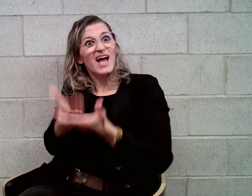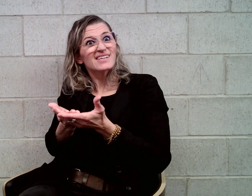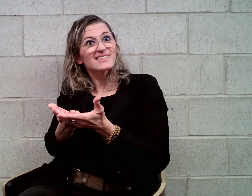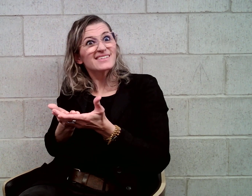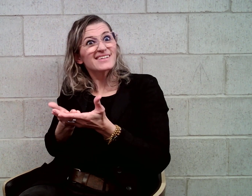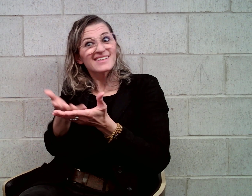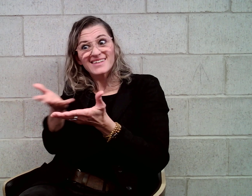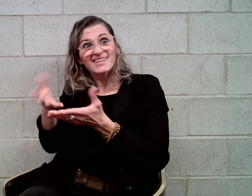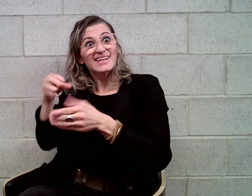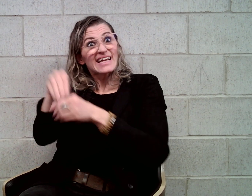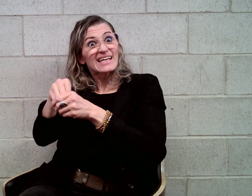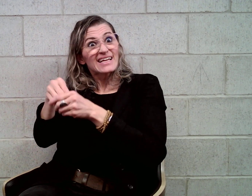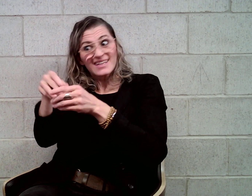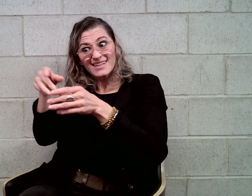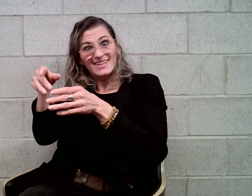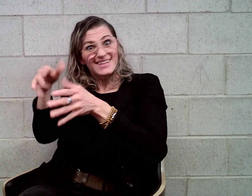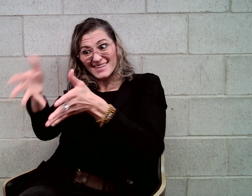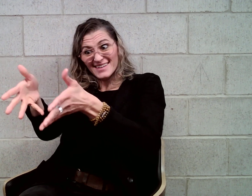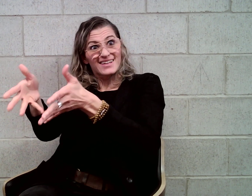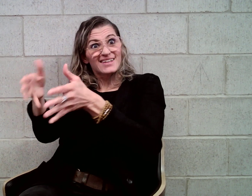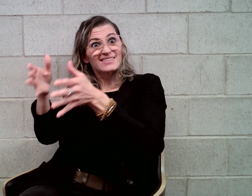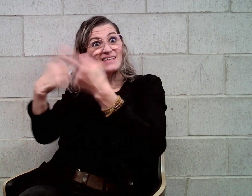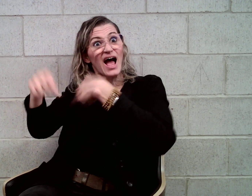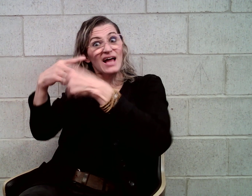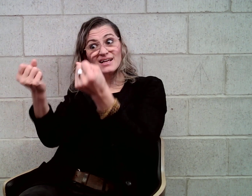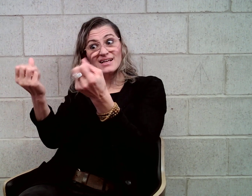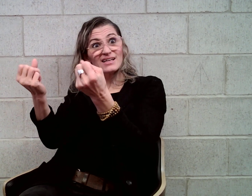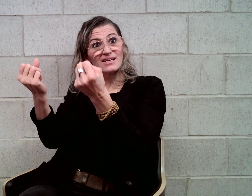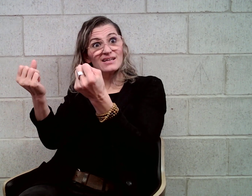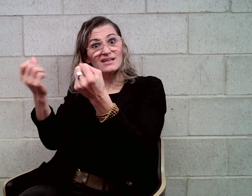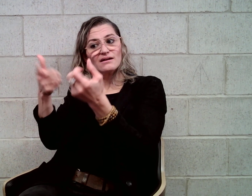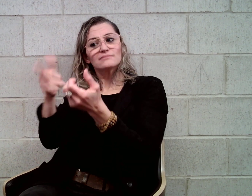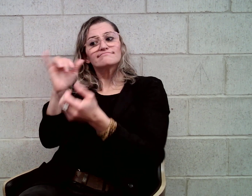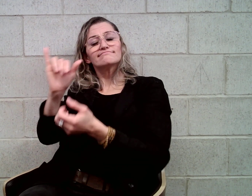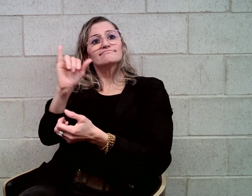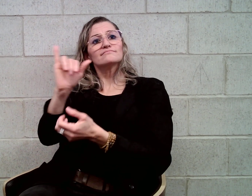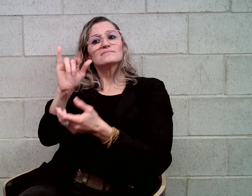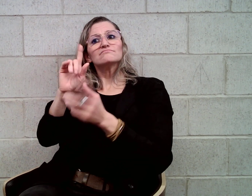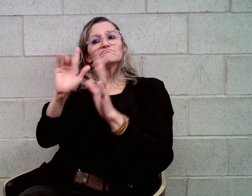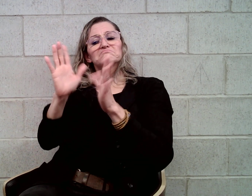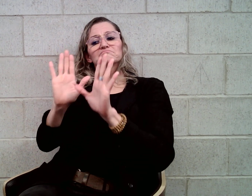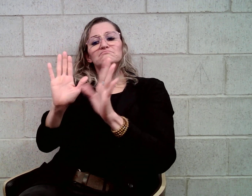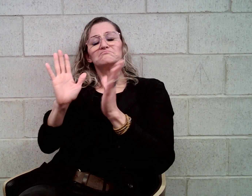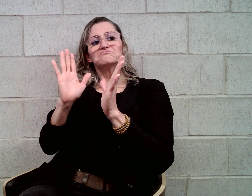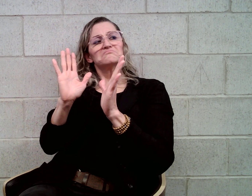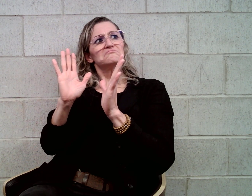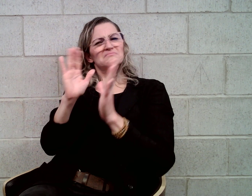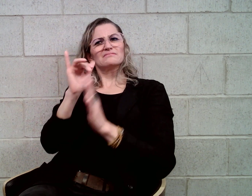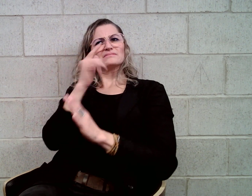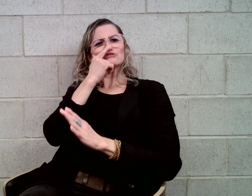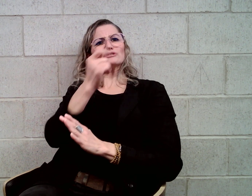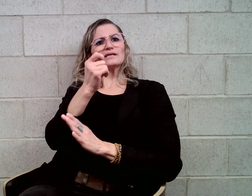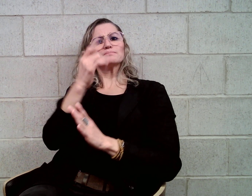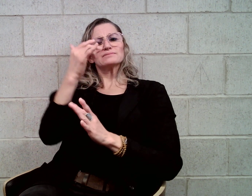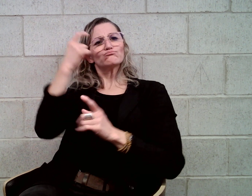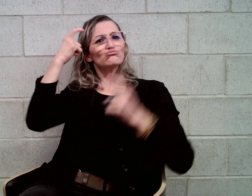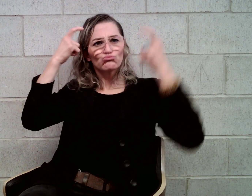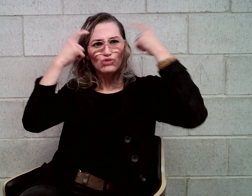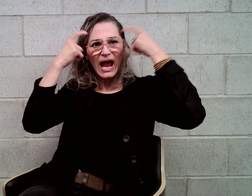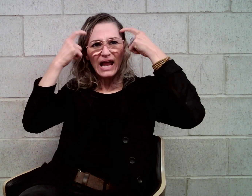It's like 80% female. So, that's one just demonstration of it. But historically, that seems to be the